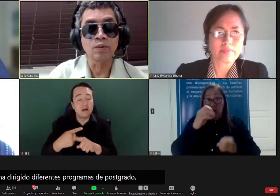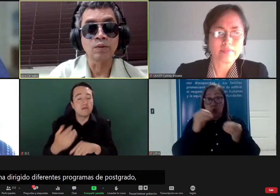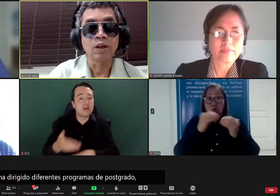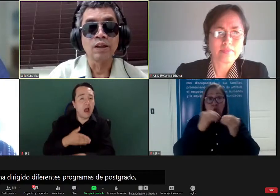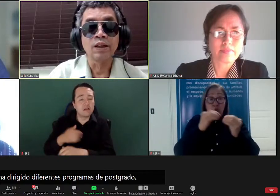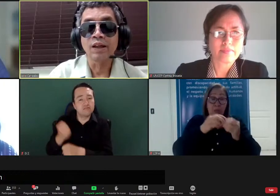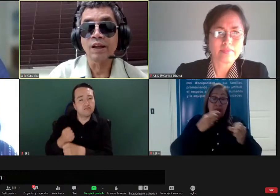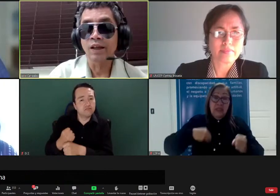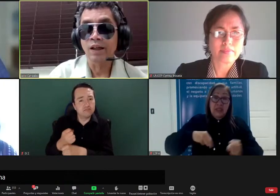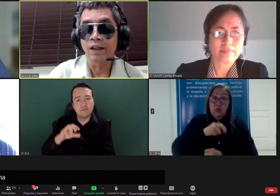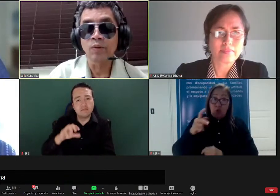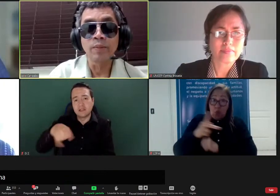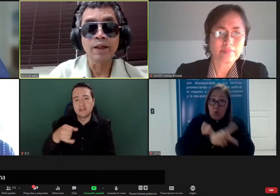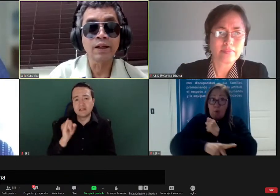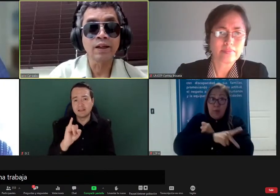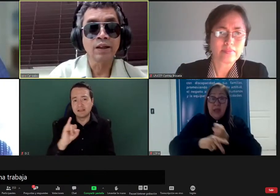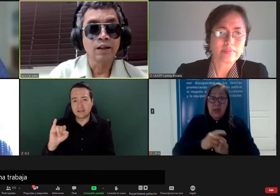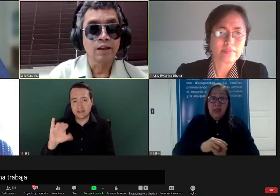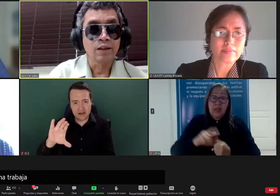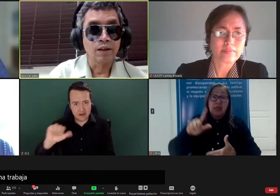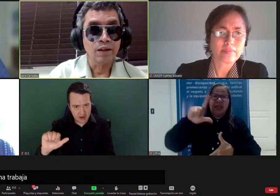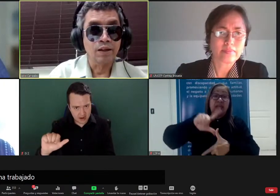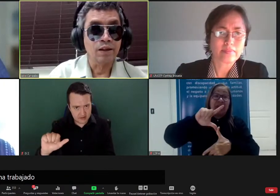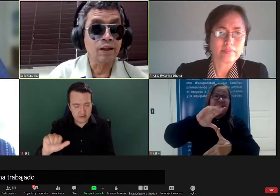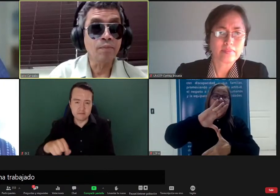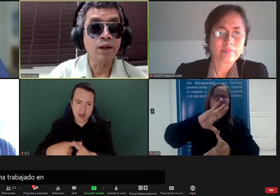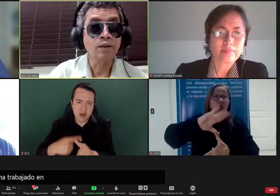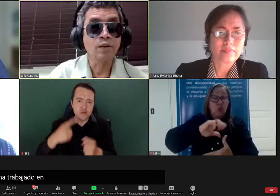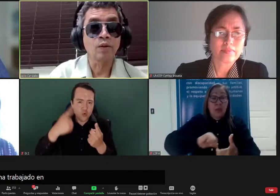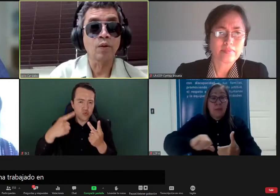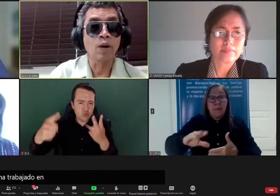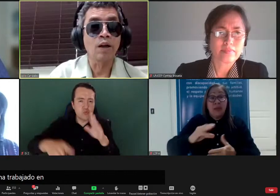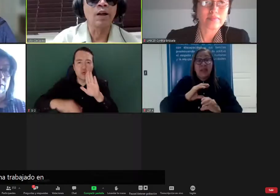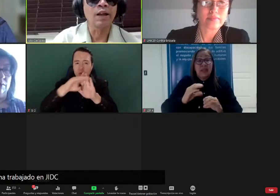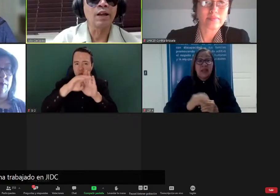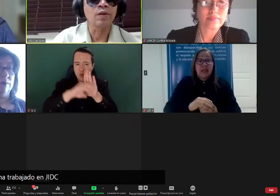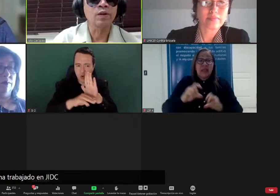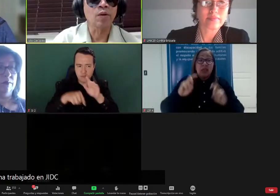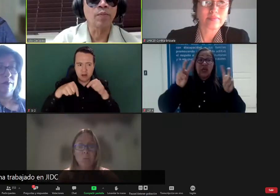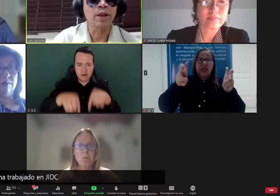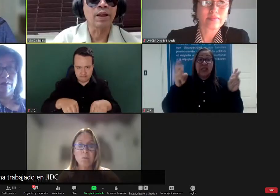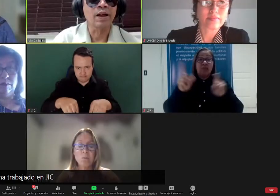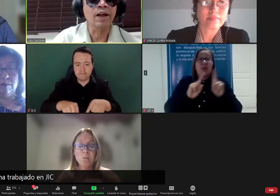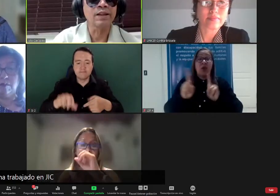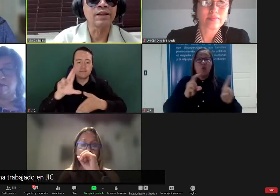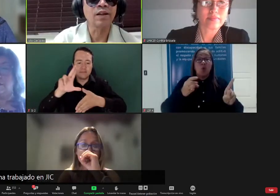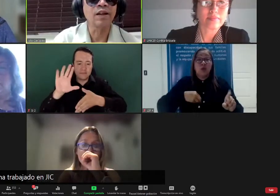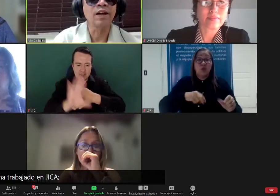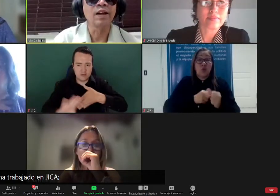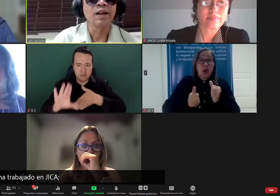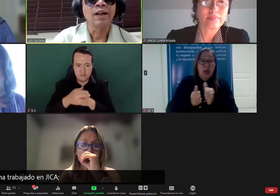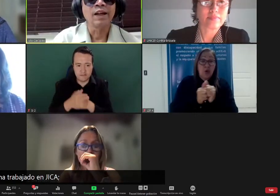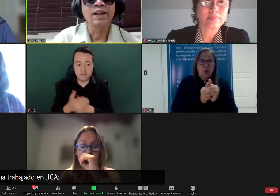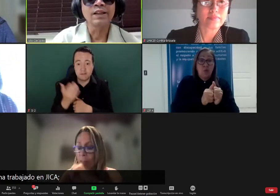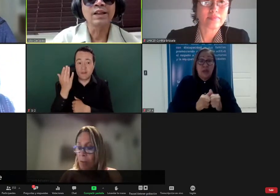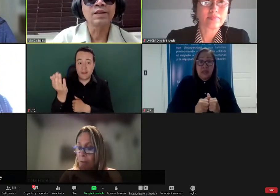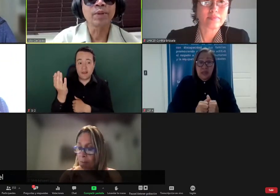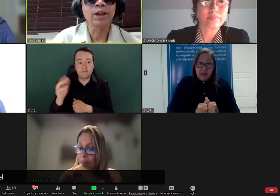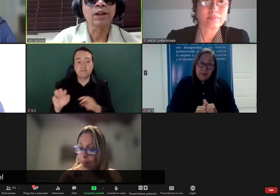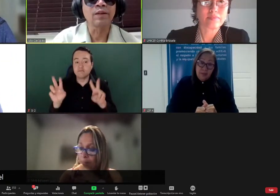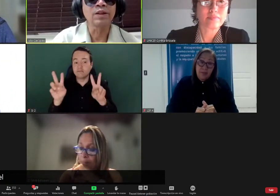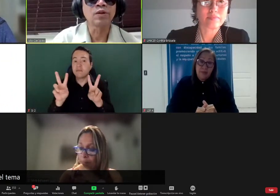hika and others in our latin american region and now she